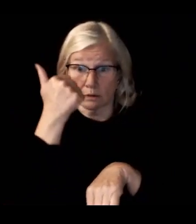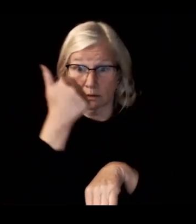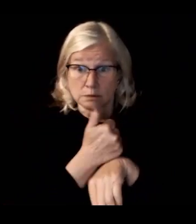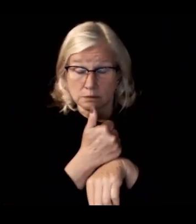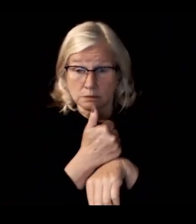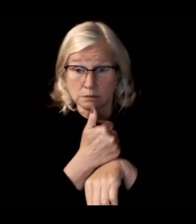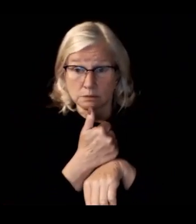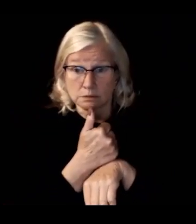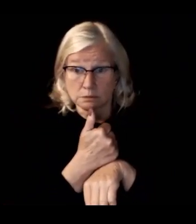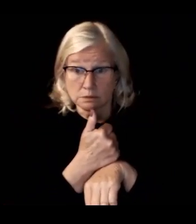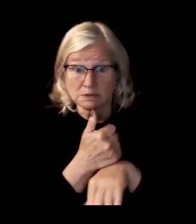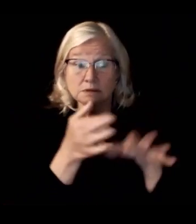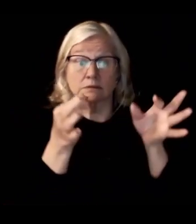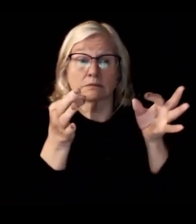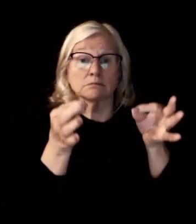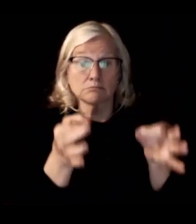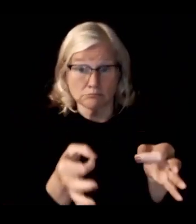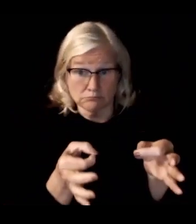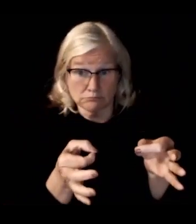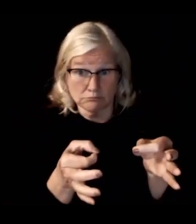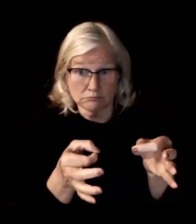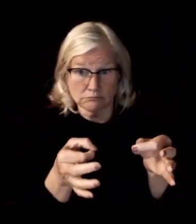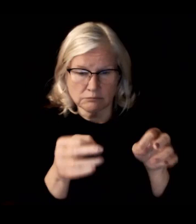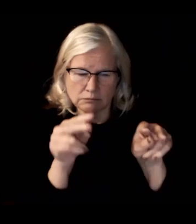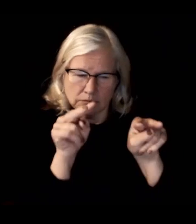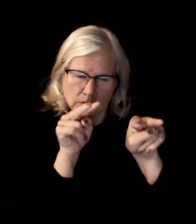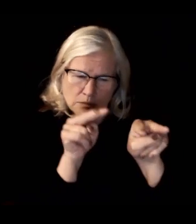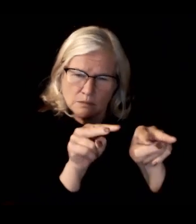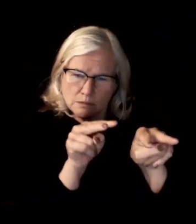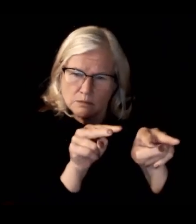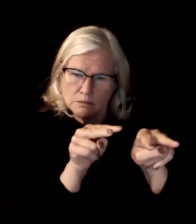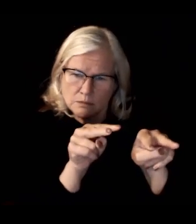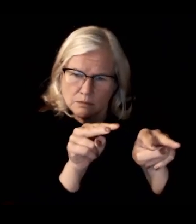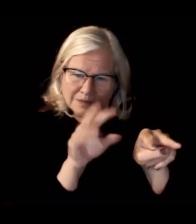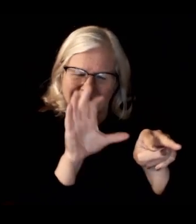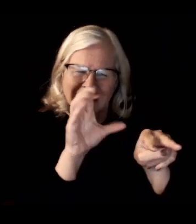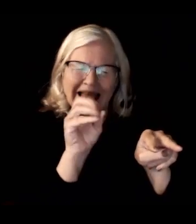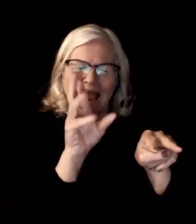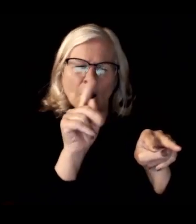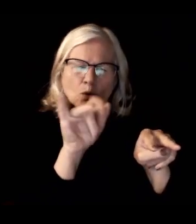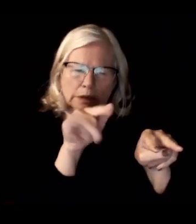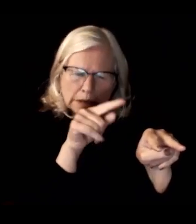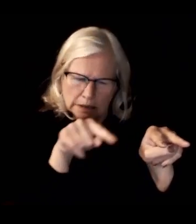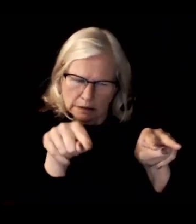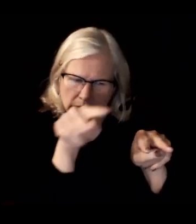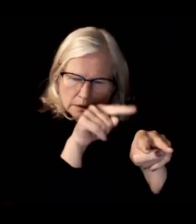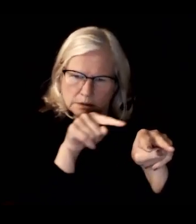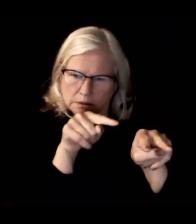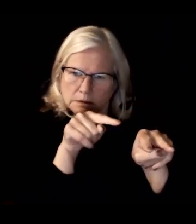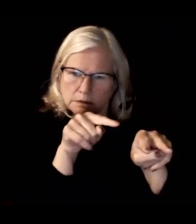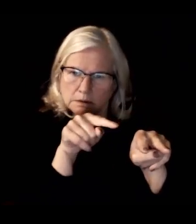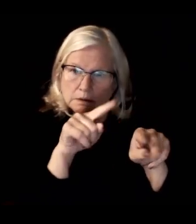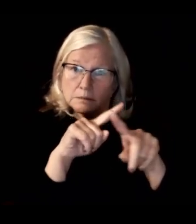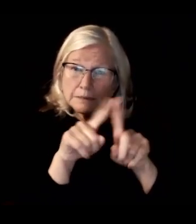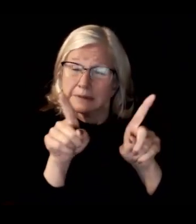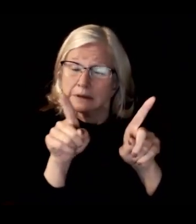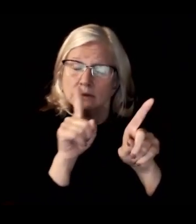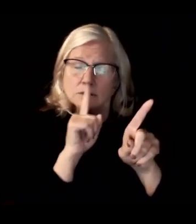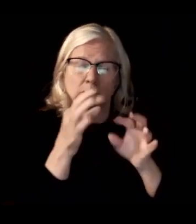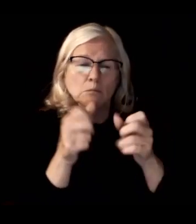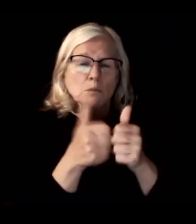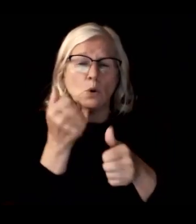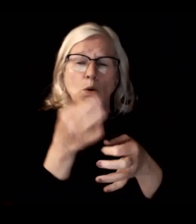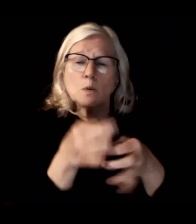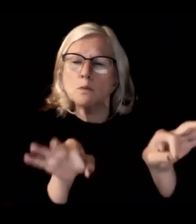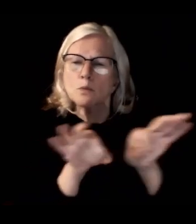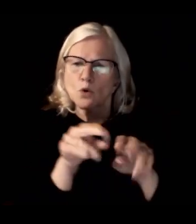of the county. But more than that, it's important to look at what's going on within the school setting. And so, no, there